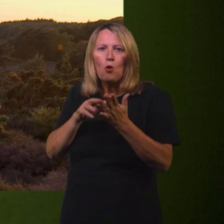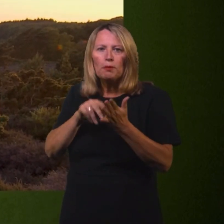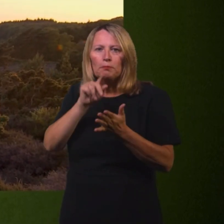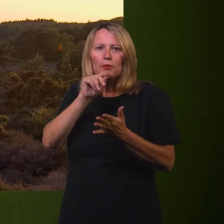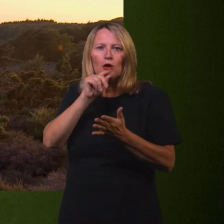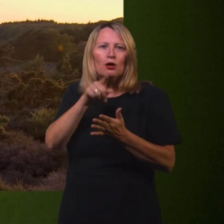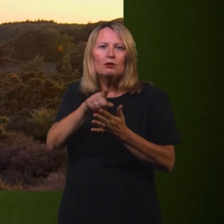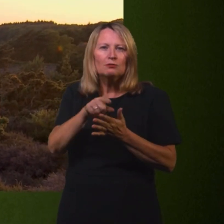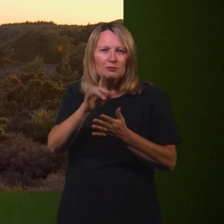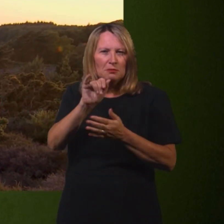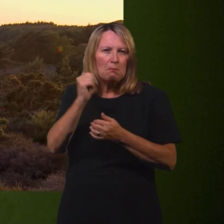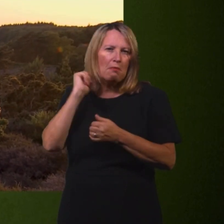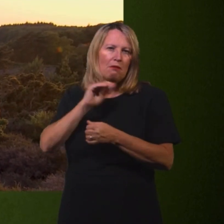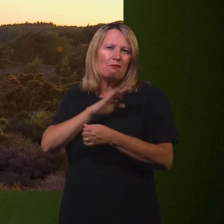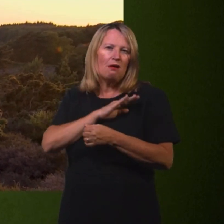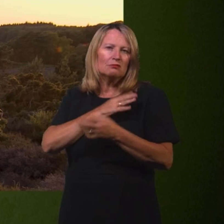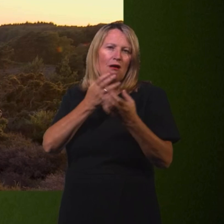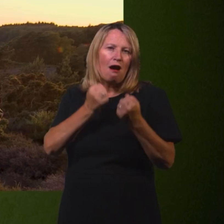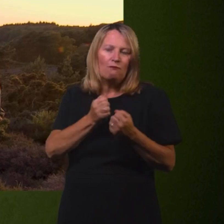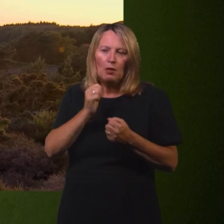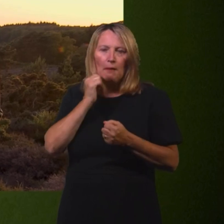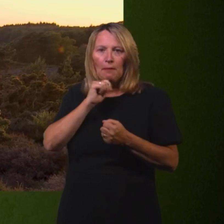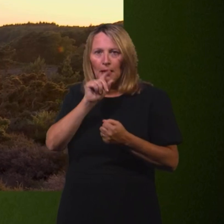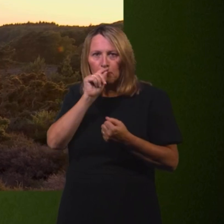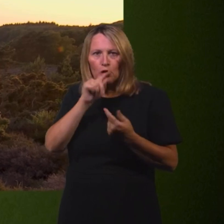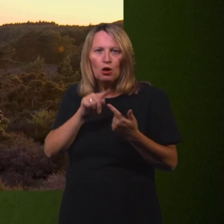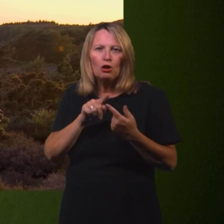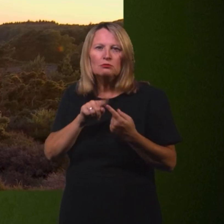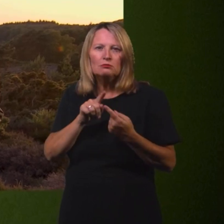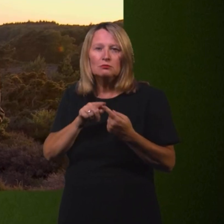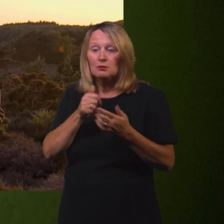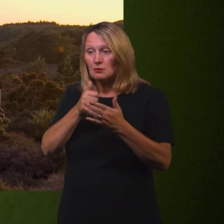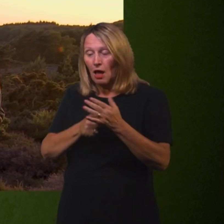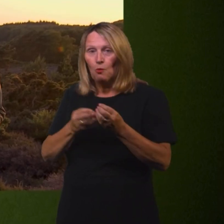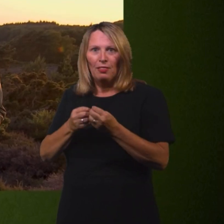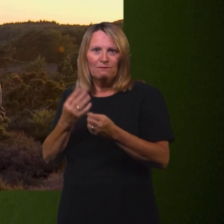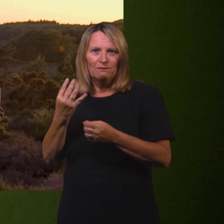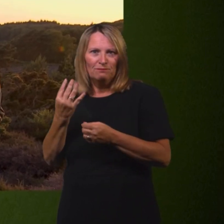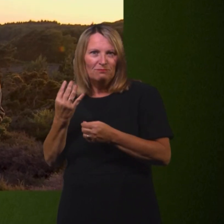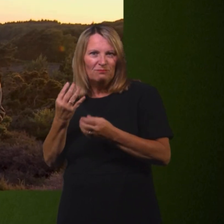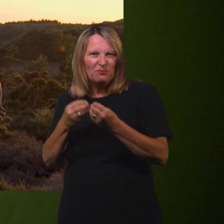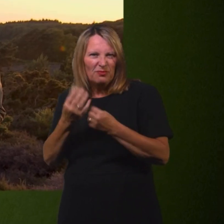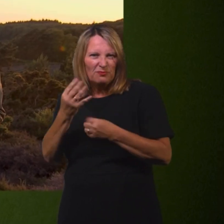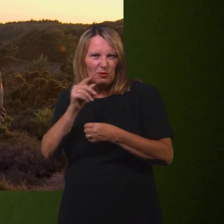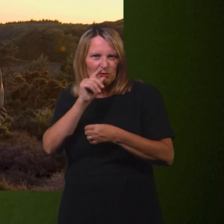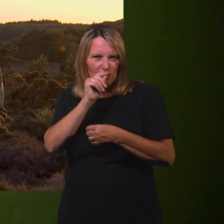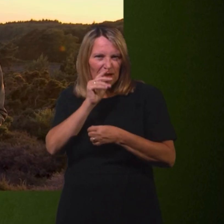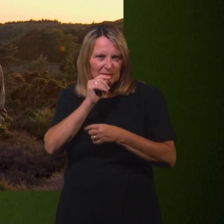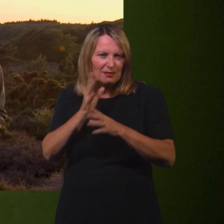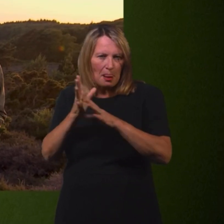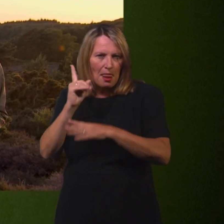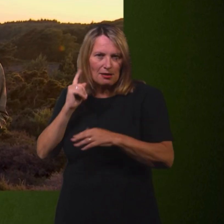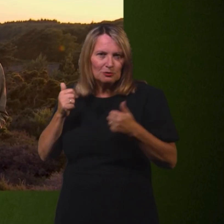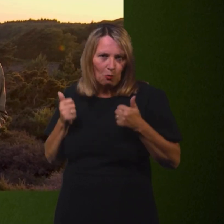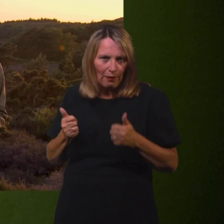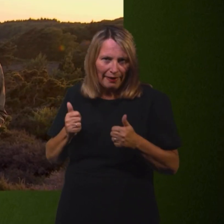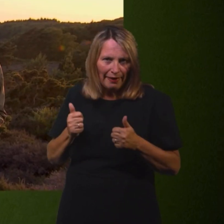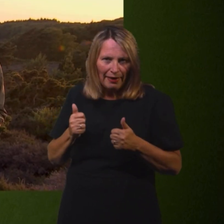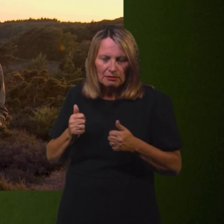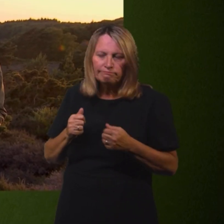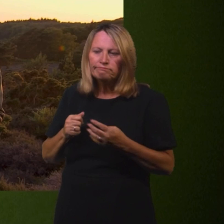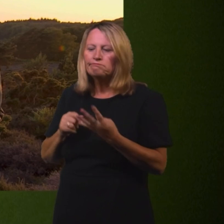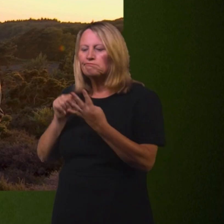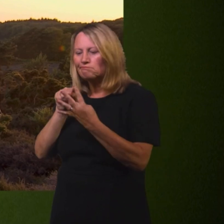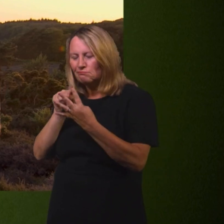is of a very common bird, one you may well have in your own gardens, the blackbird. Started off with 4 chicks last